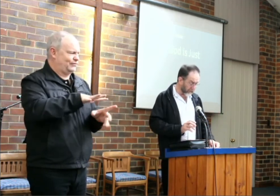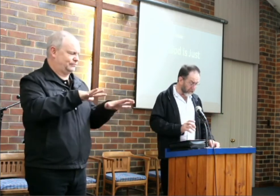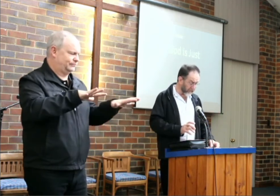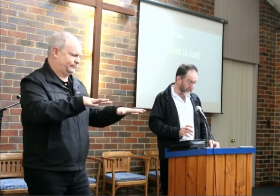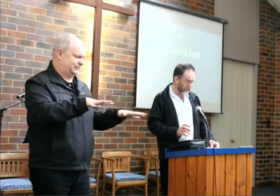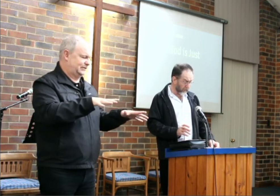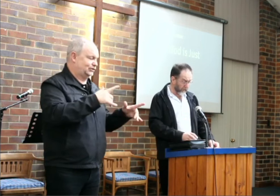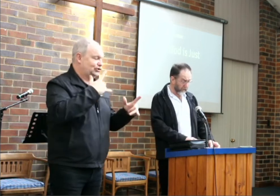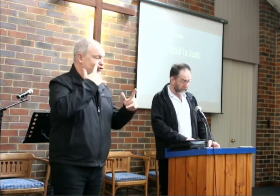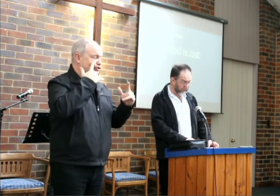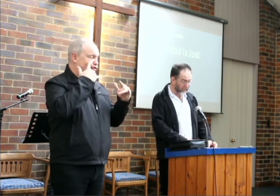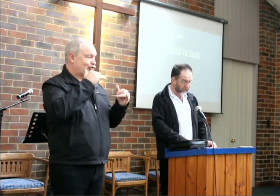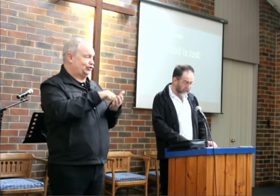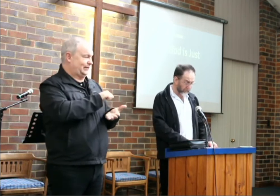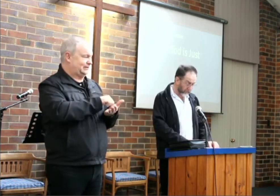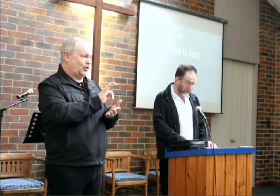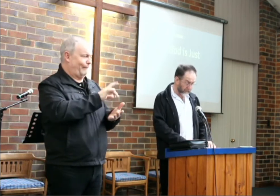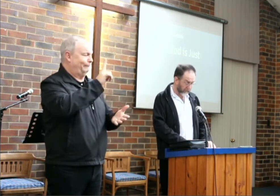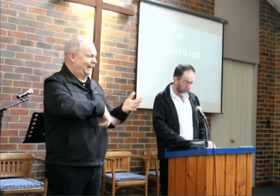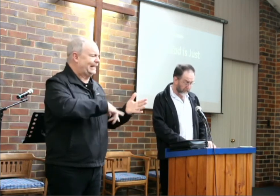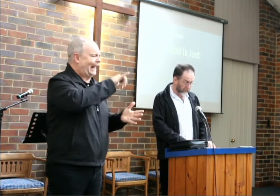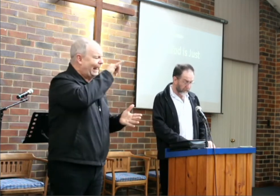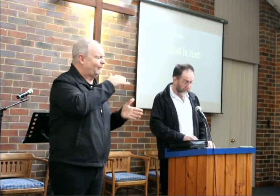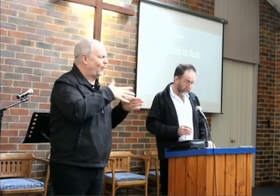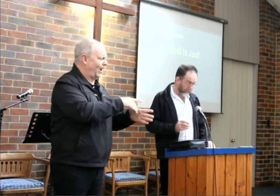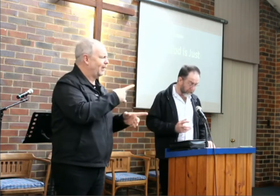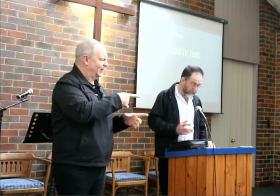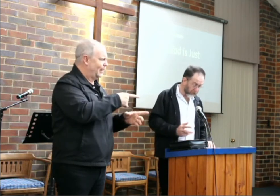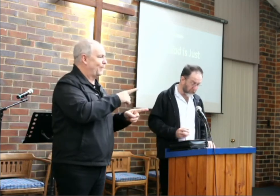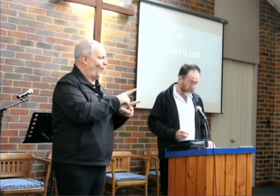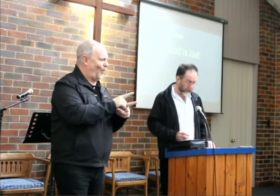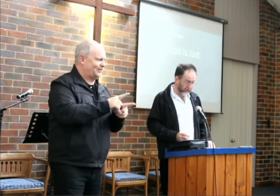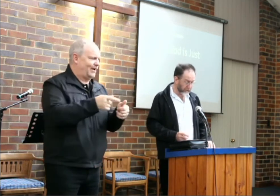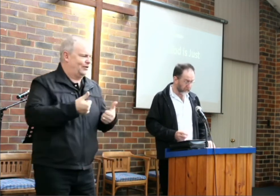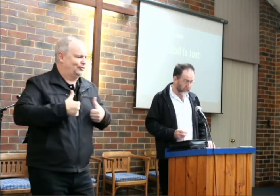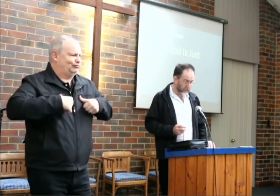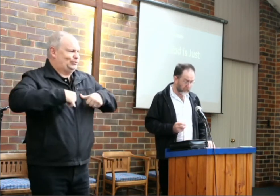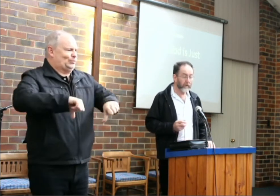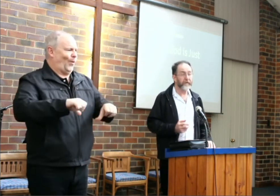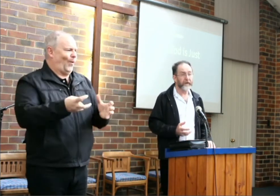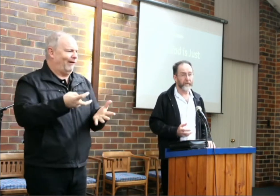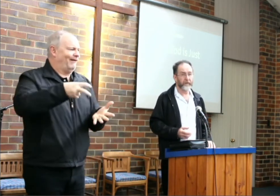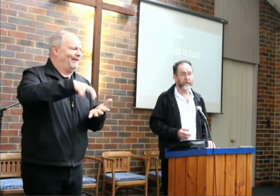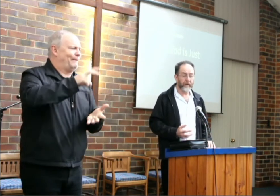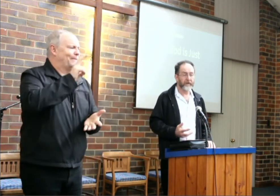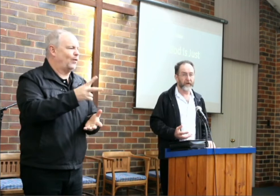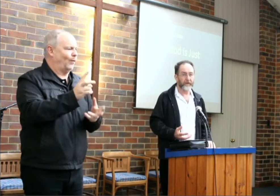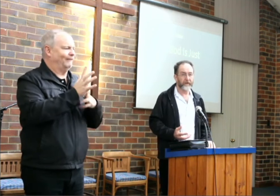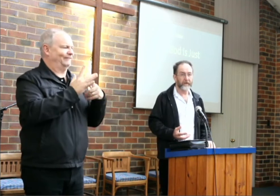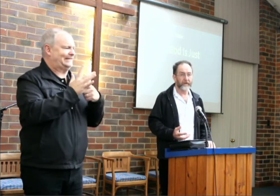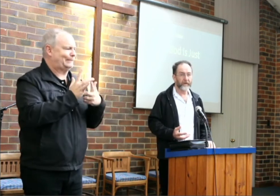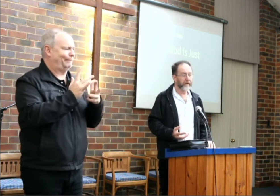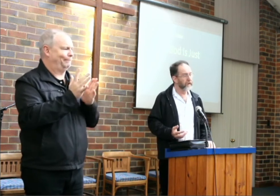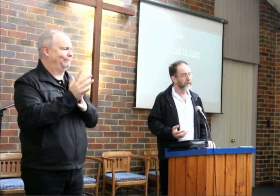so justice is not only punishing evil doing, but it restores those who are victims of